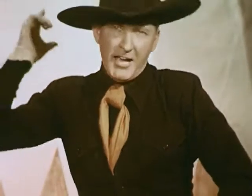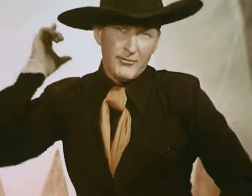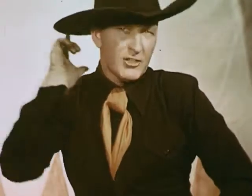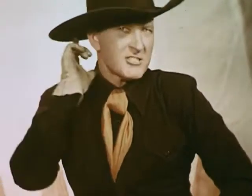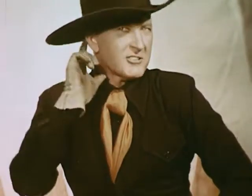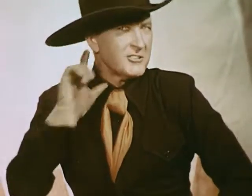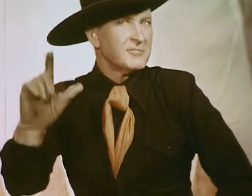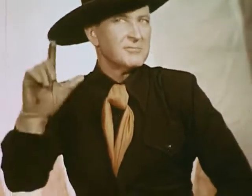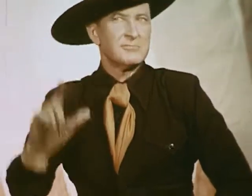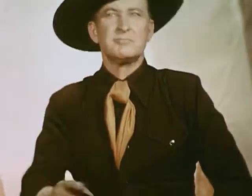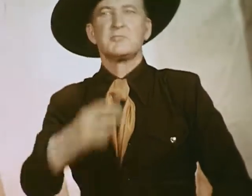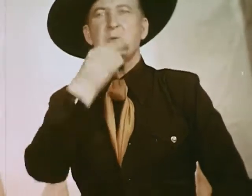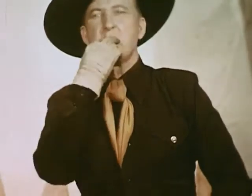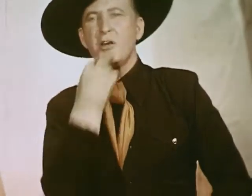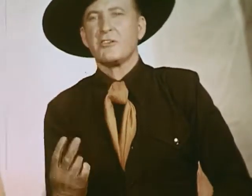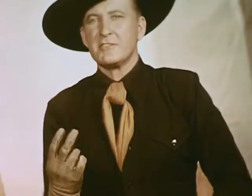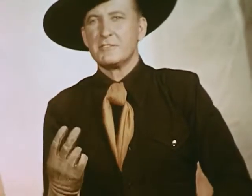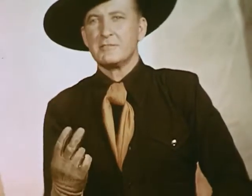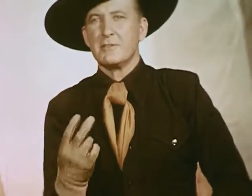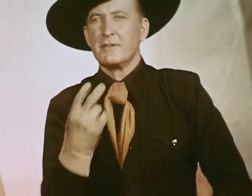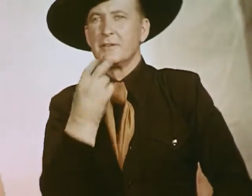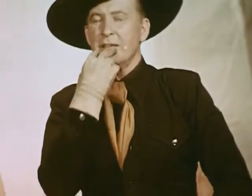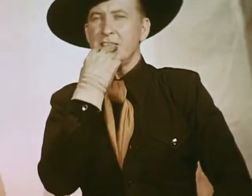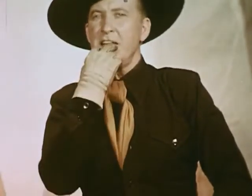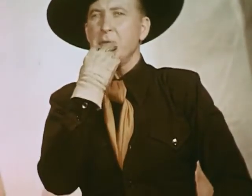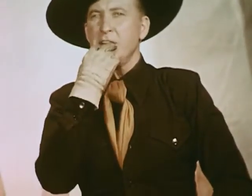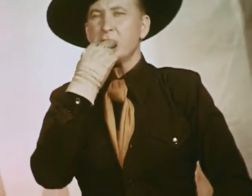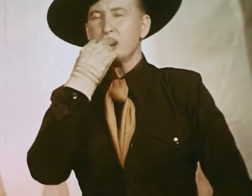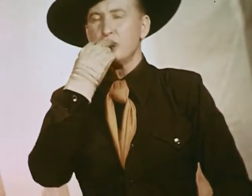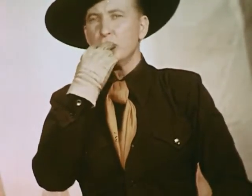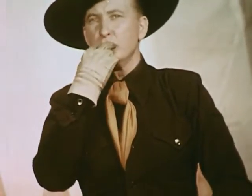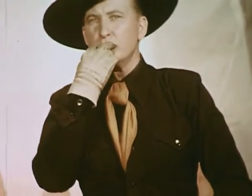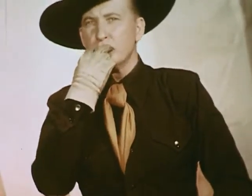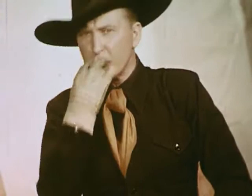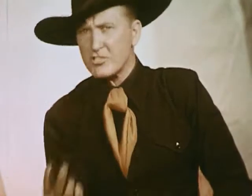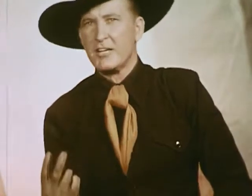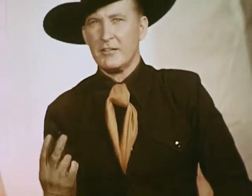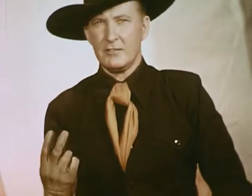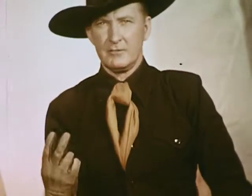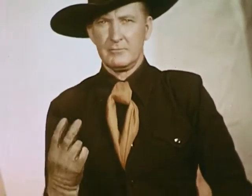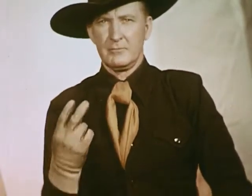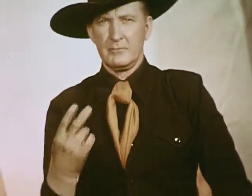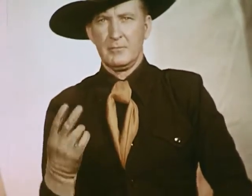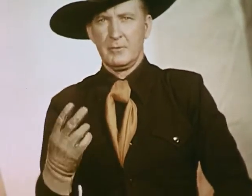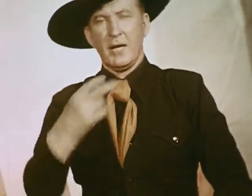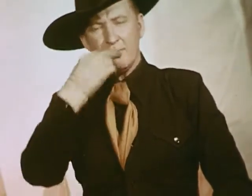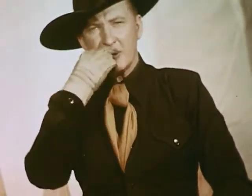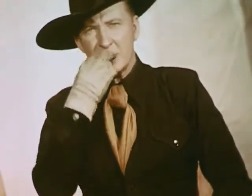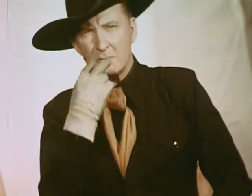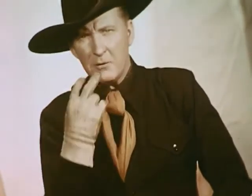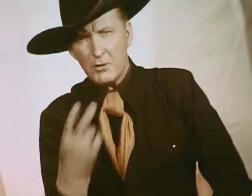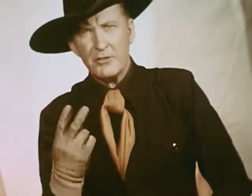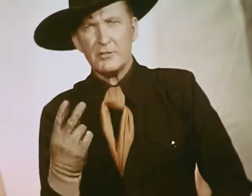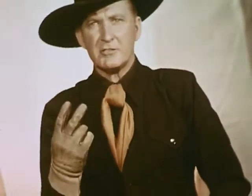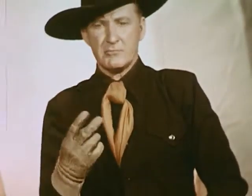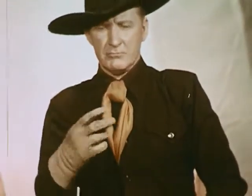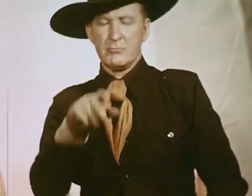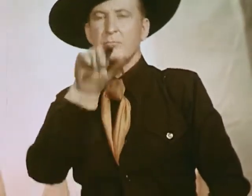I've listened to my brother. That sign meaning that you nurse together. I've listened to my brothers.